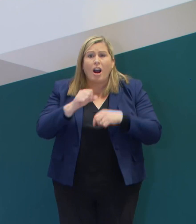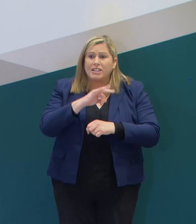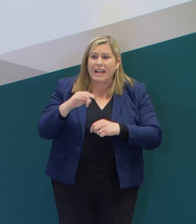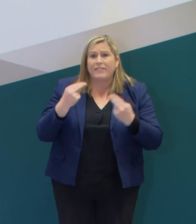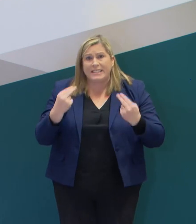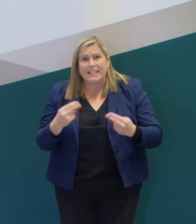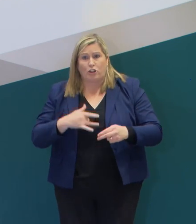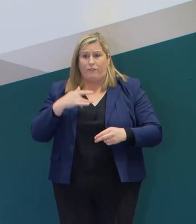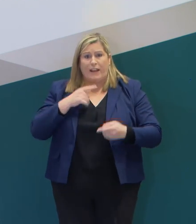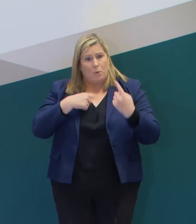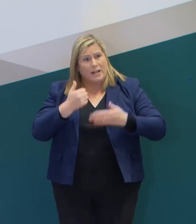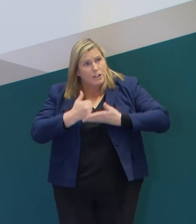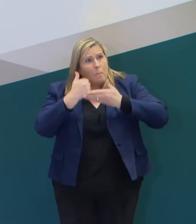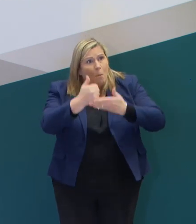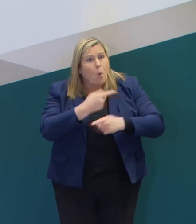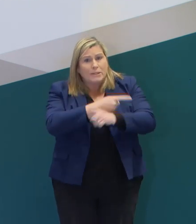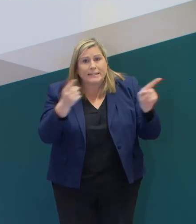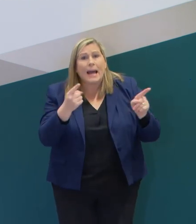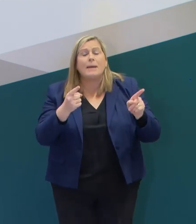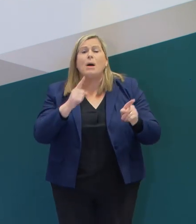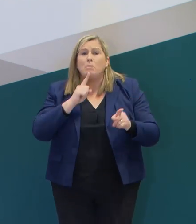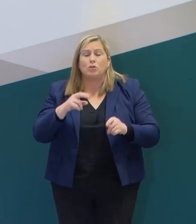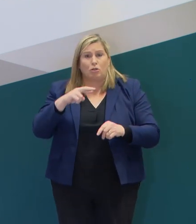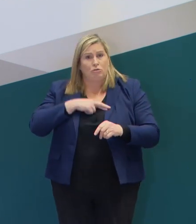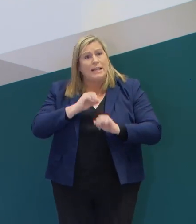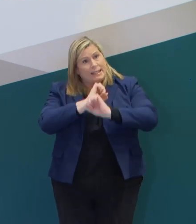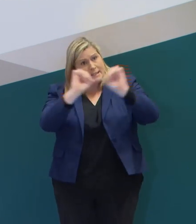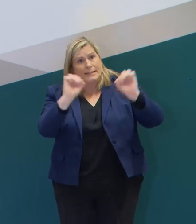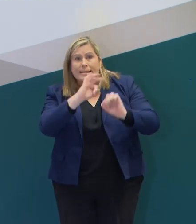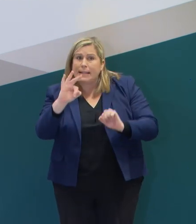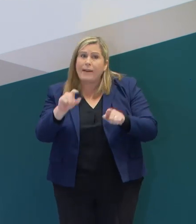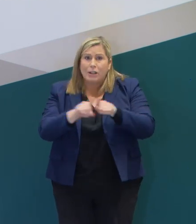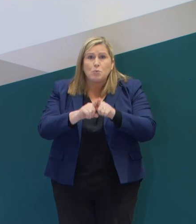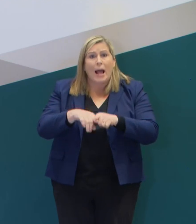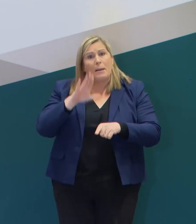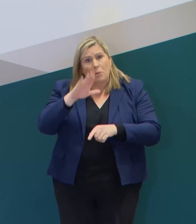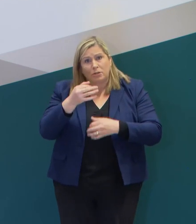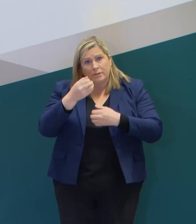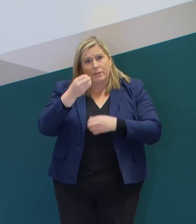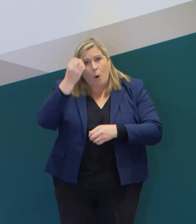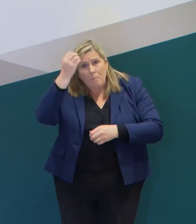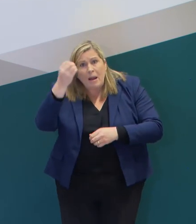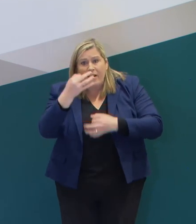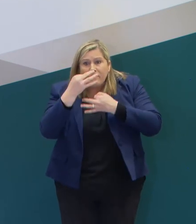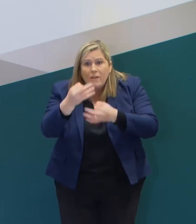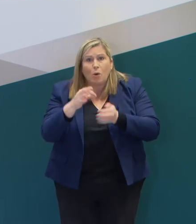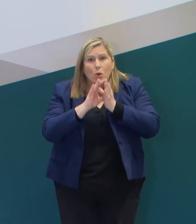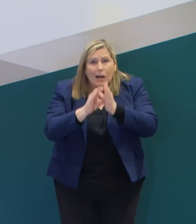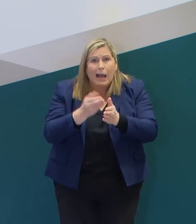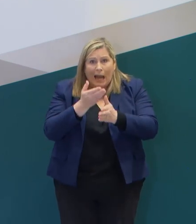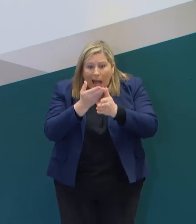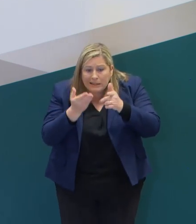supported. But they too have responsibility to adhere to those measures of distancing,